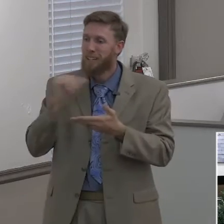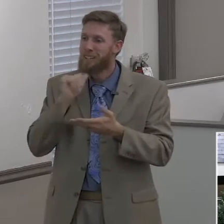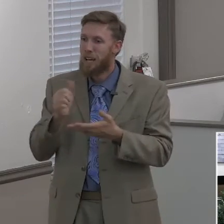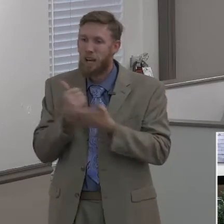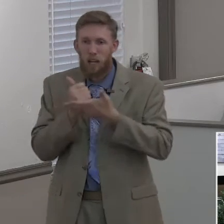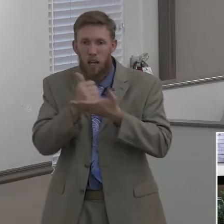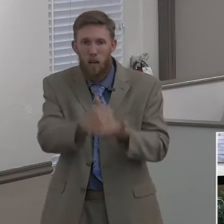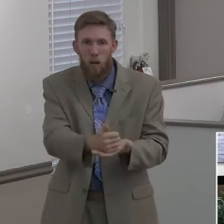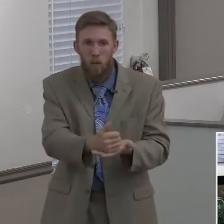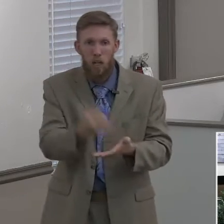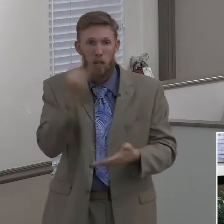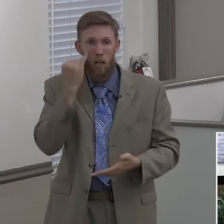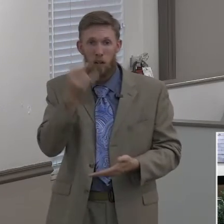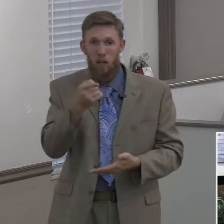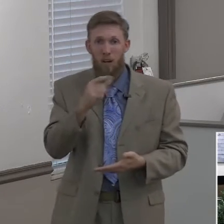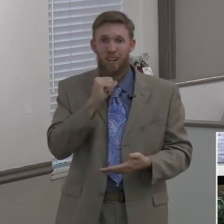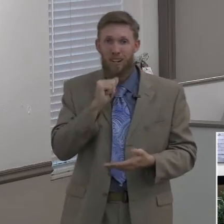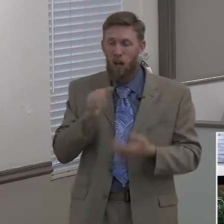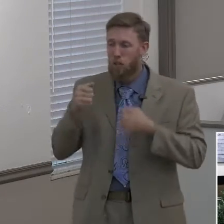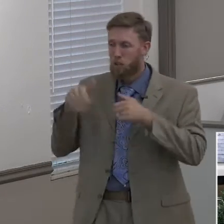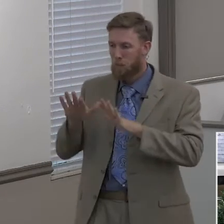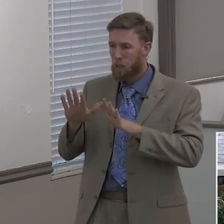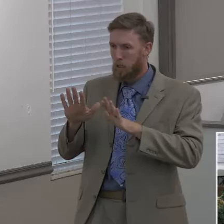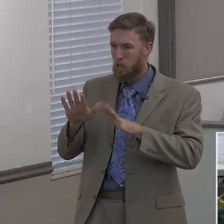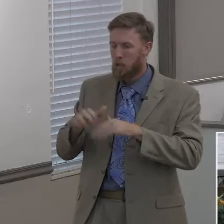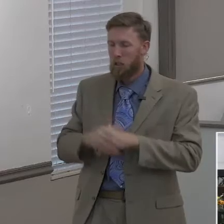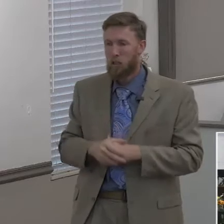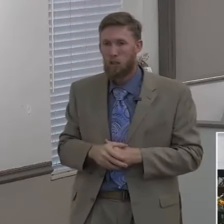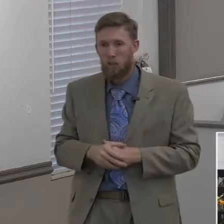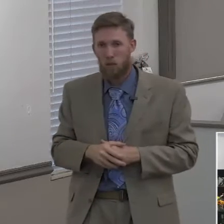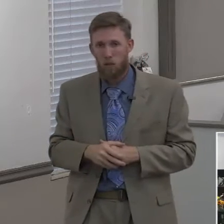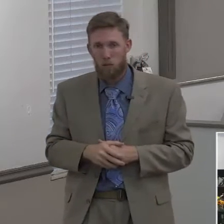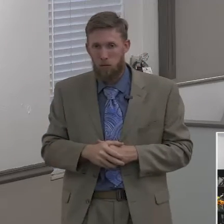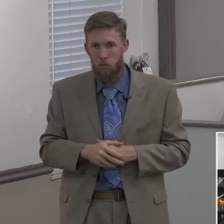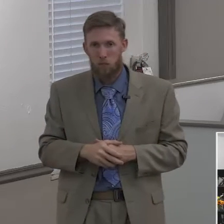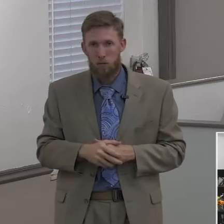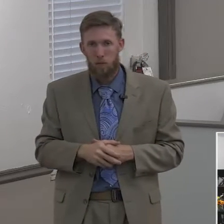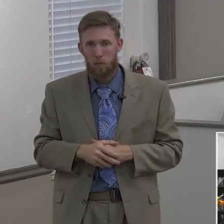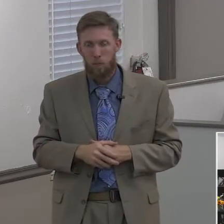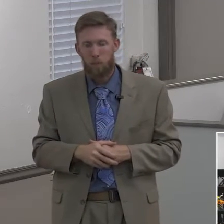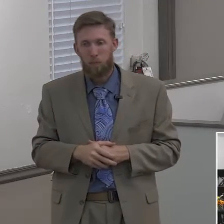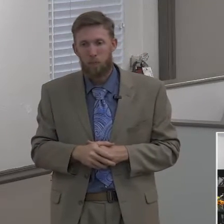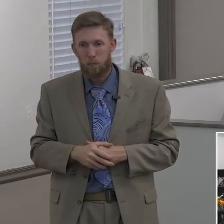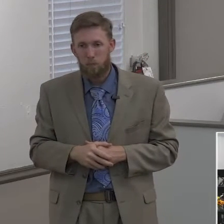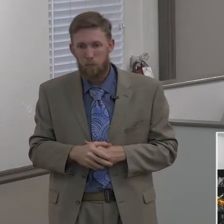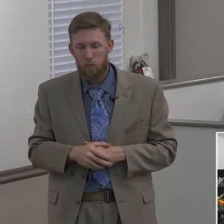But He's not going to help you if you're not going to submit to Him.